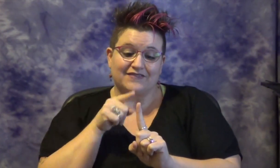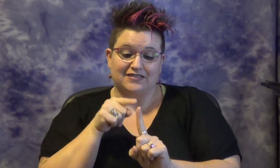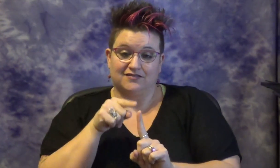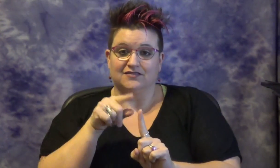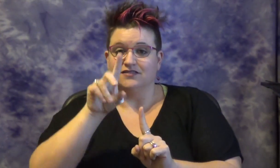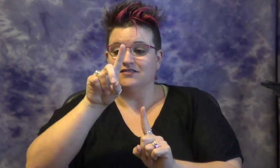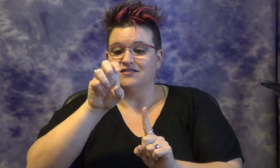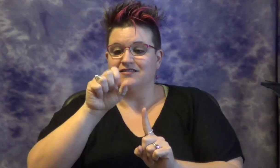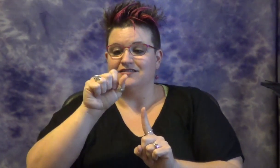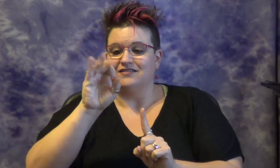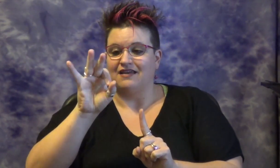the